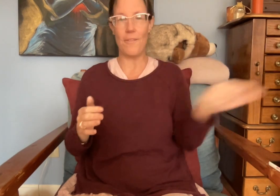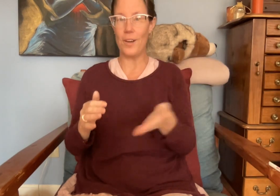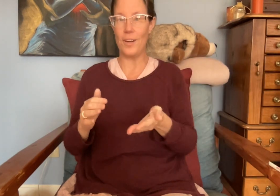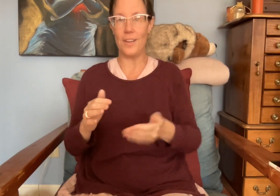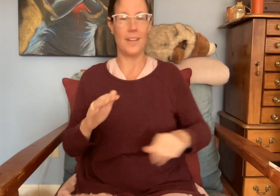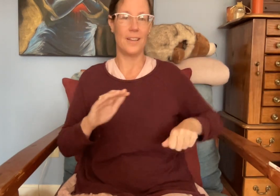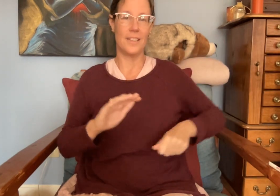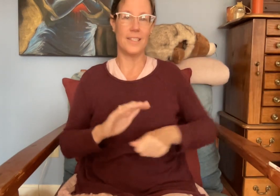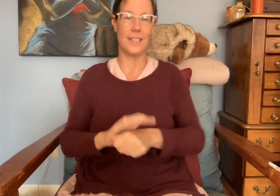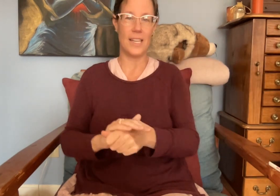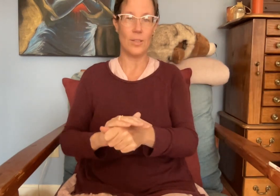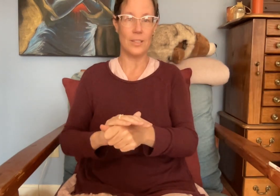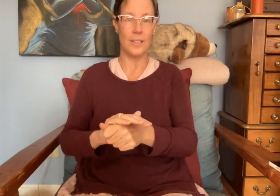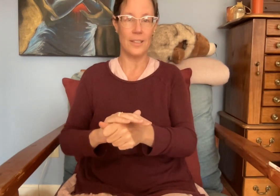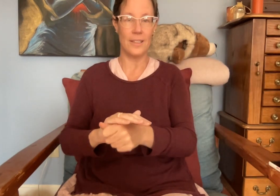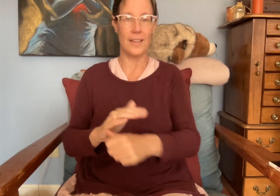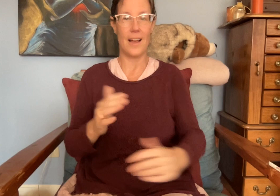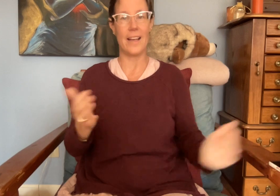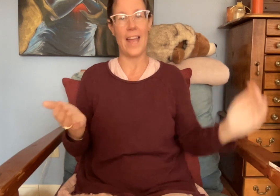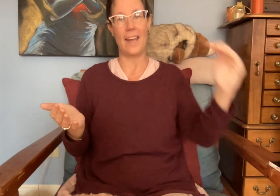Never concealed again.